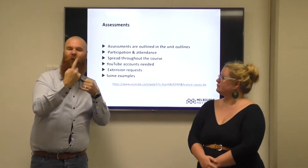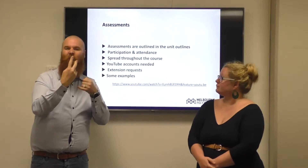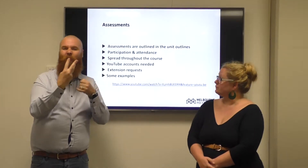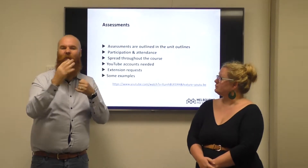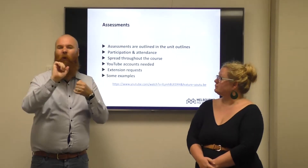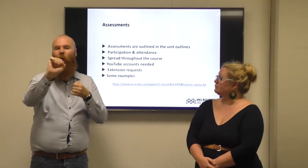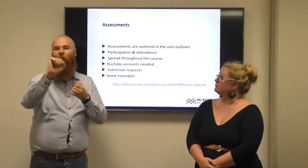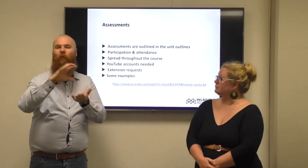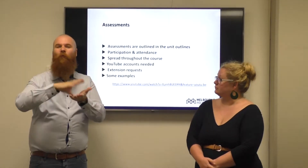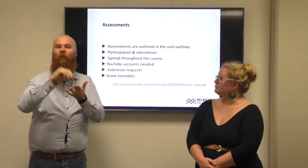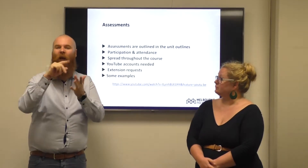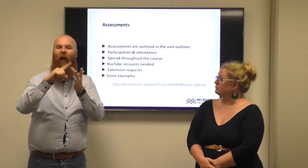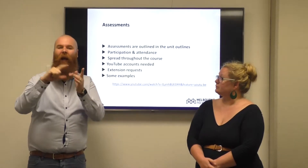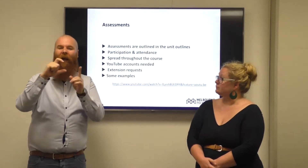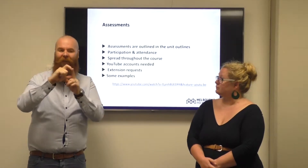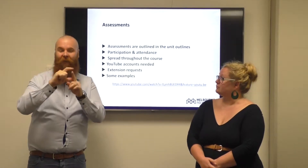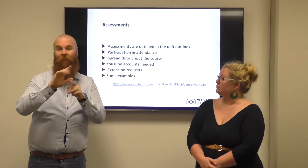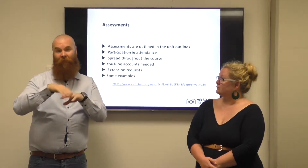under your student number,